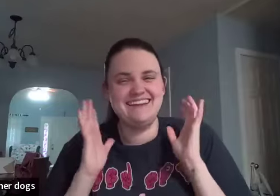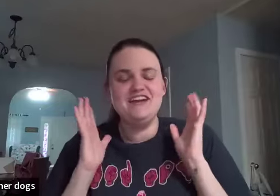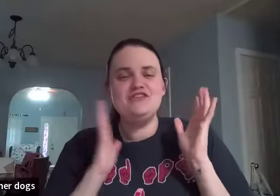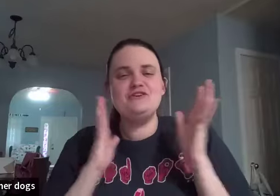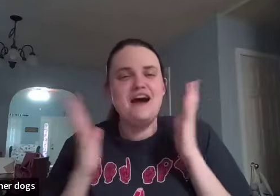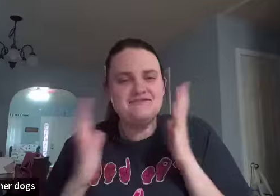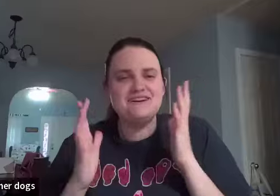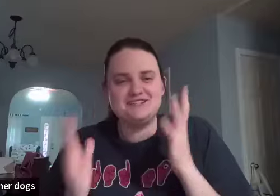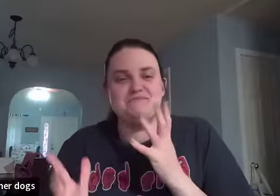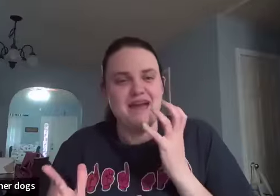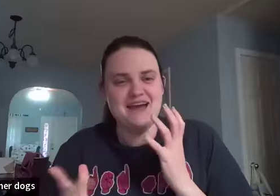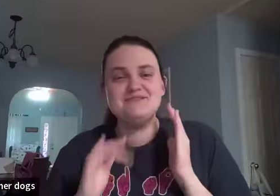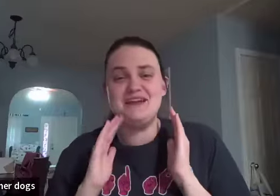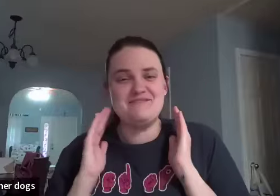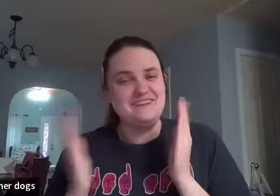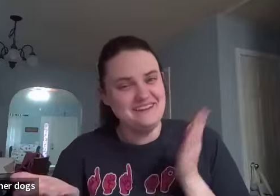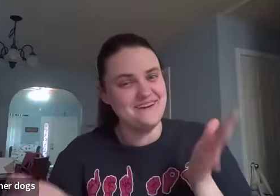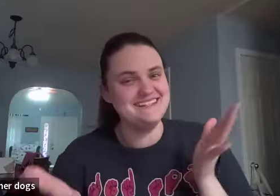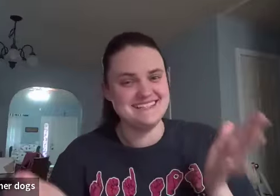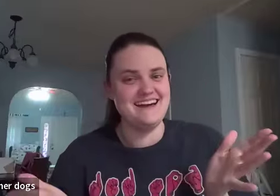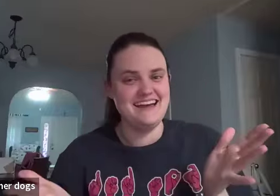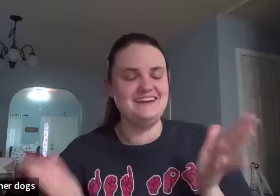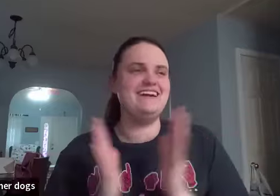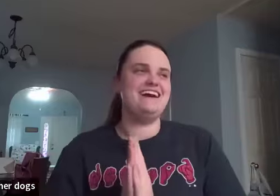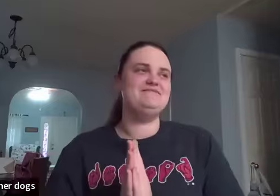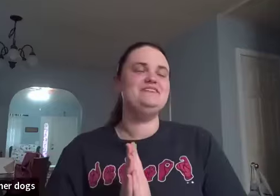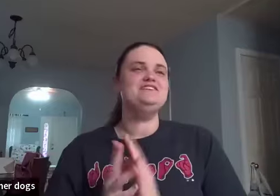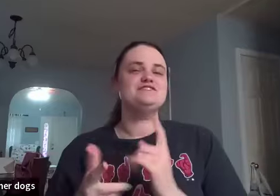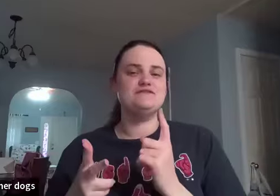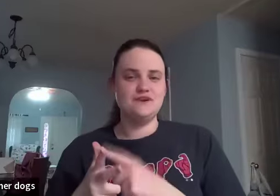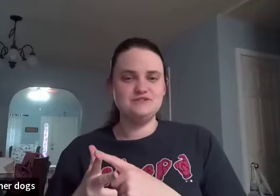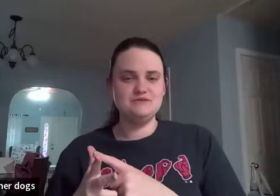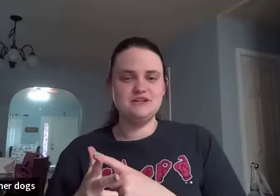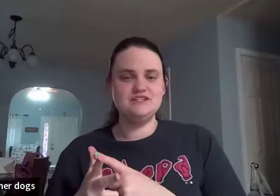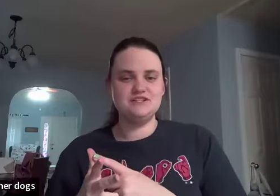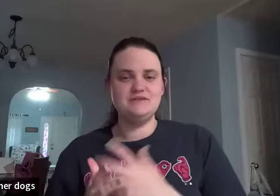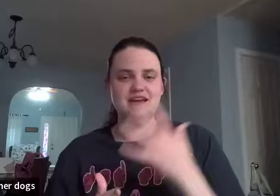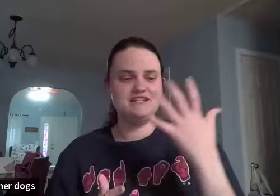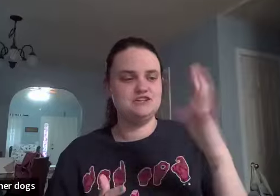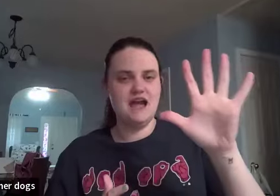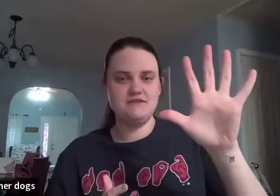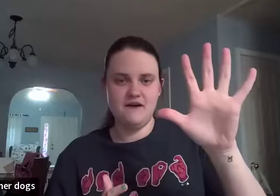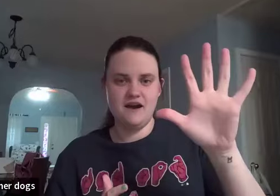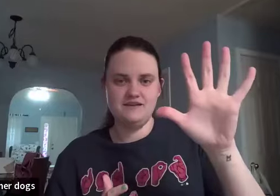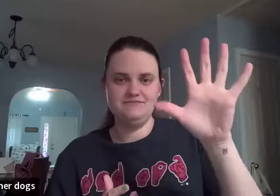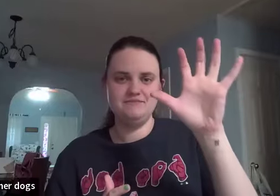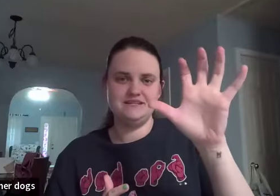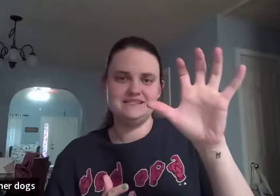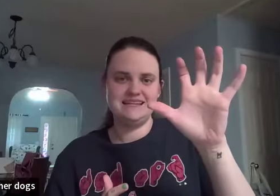Like they're not fun because you're mad, but they are really fun to sign. Okay. So the first one we're going to do is you're going to have a five